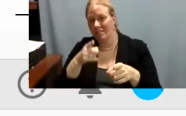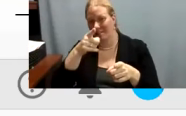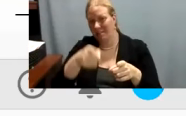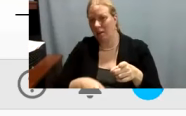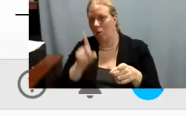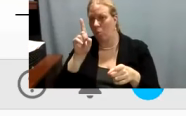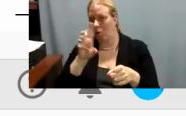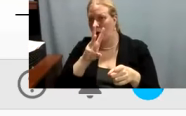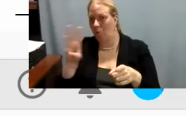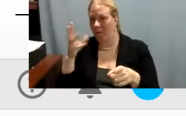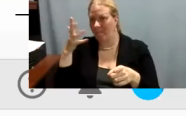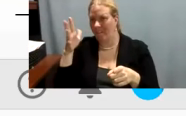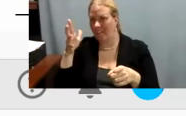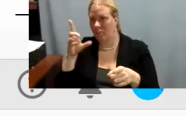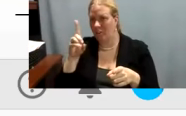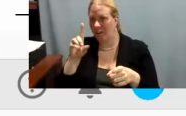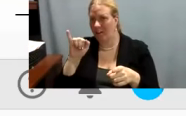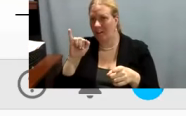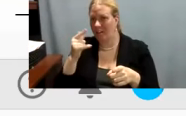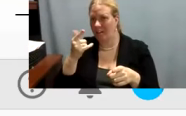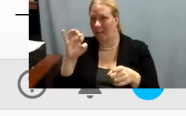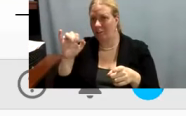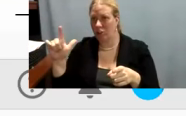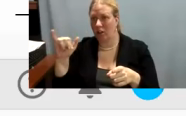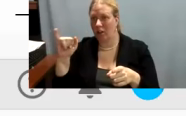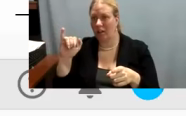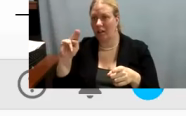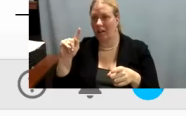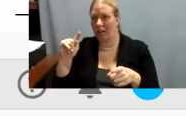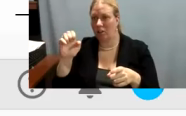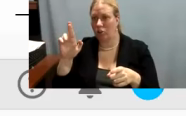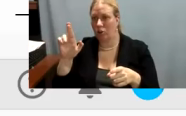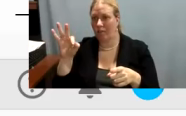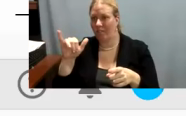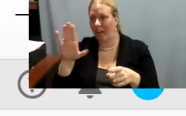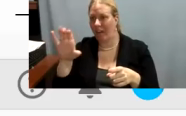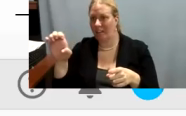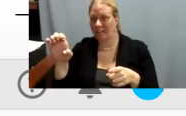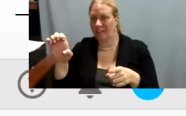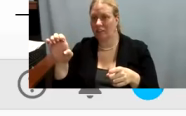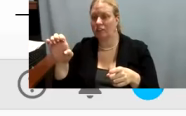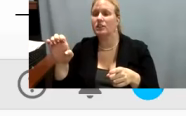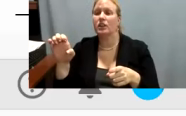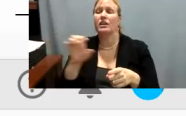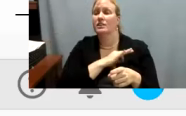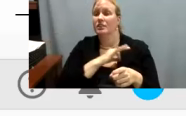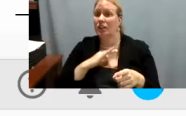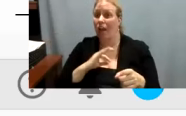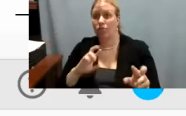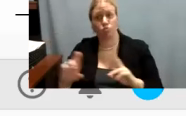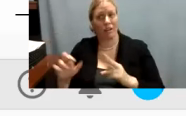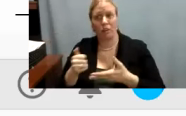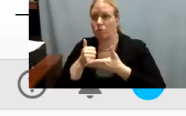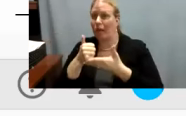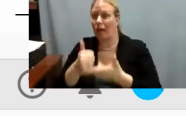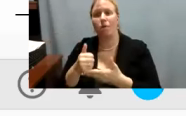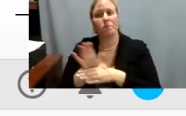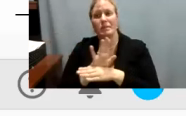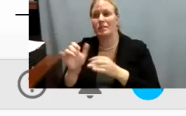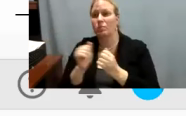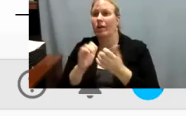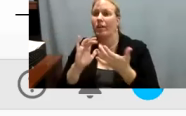webinar already and we'll be rolling them out right through the winter we've got a staff of folks that are ready to go to help businesses with